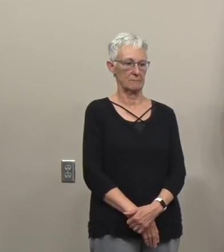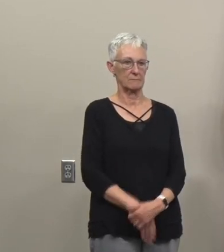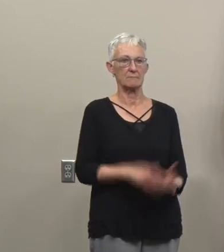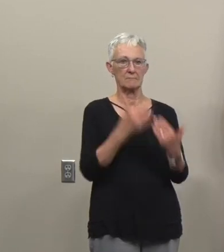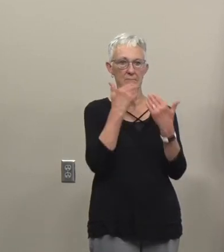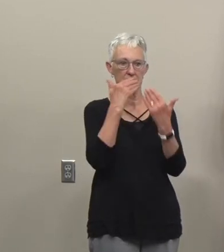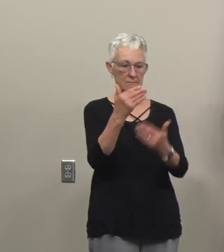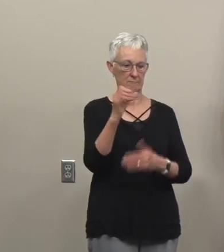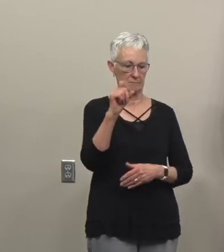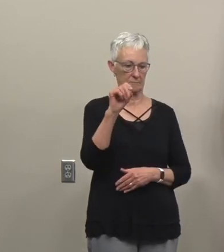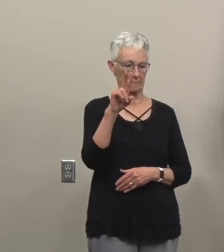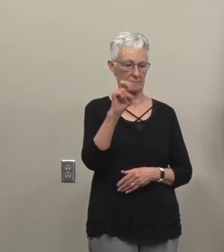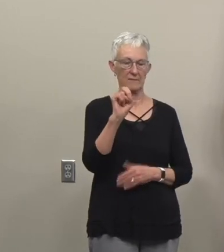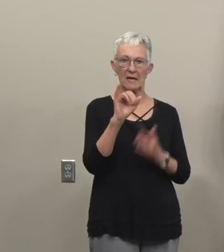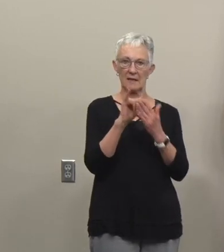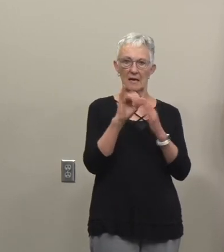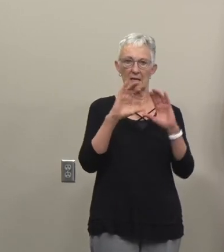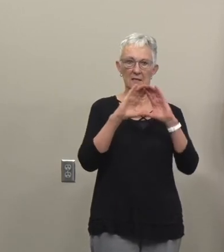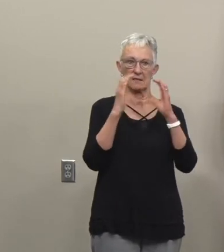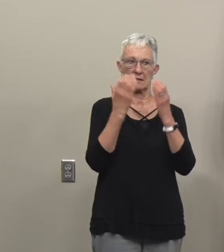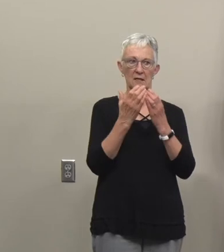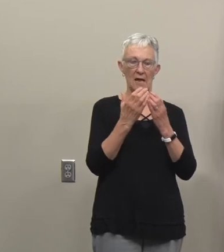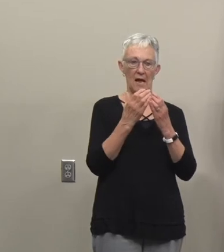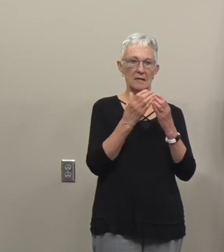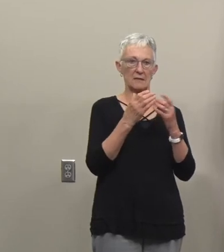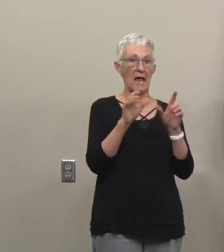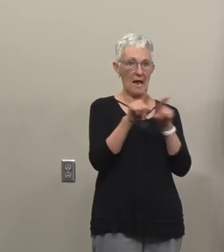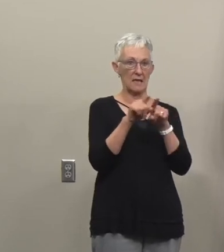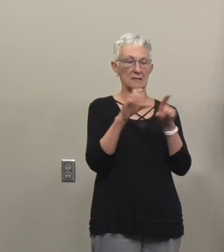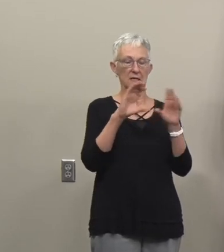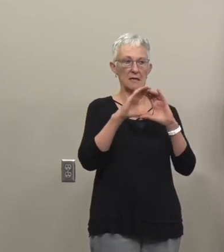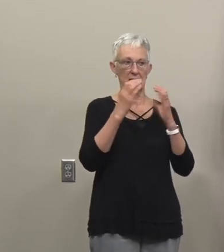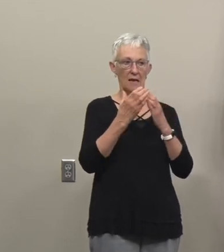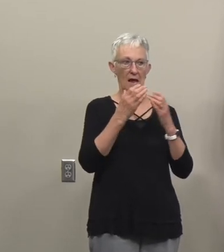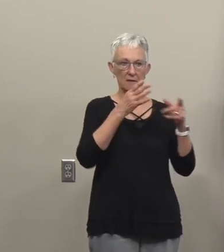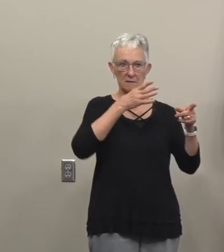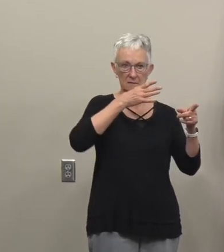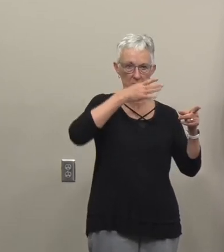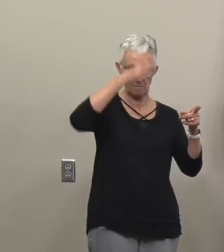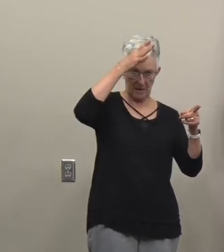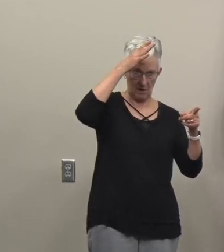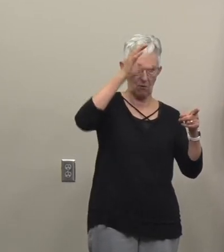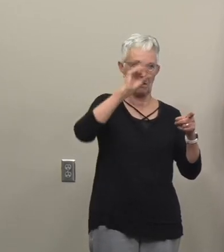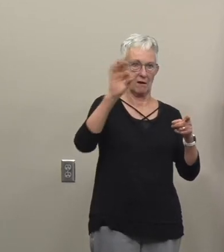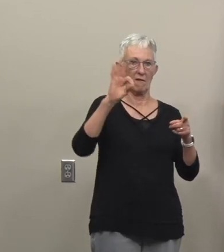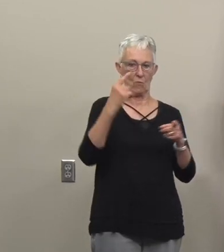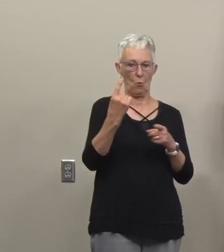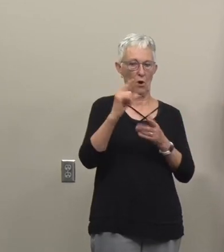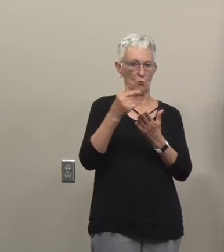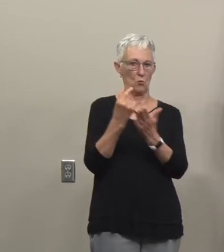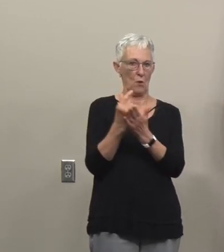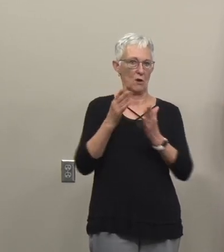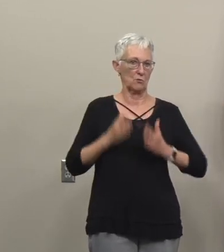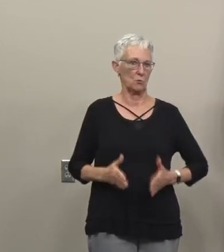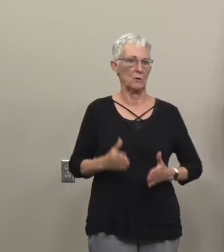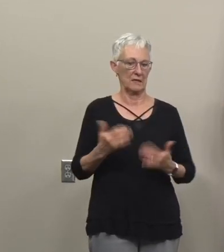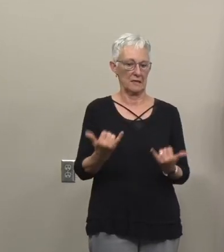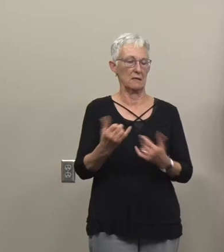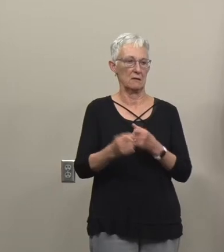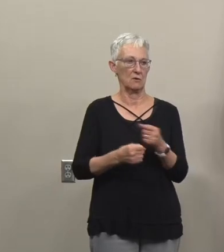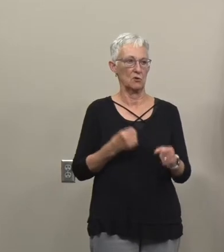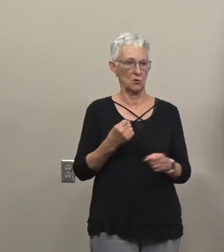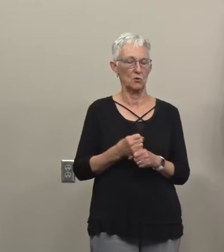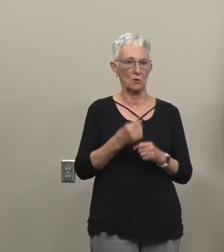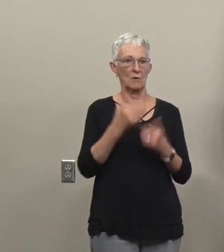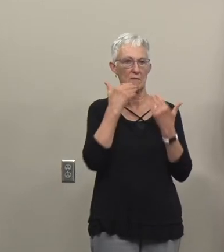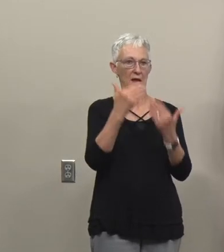Thank you, Steve. And as a class of 2020 parent, I can't express enough just how much it means that you came up with this idea for our graduates, and not just